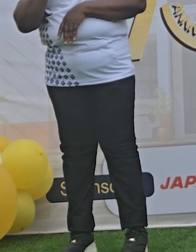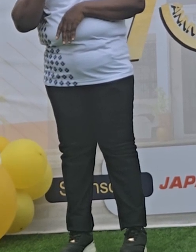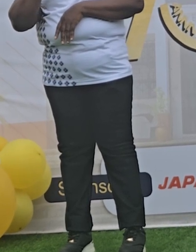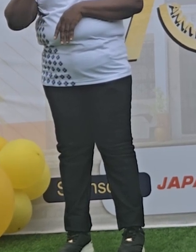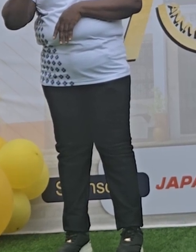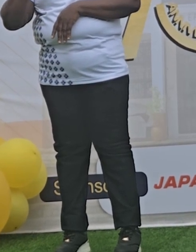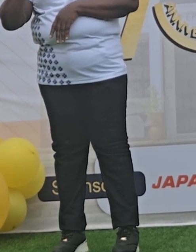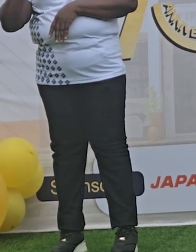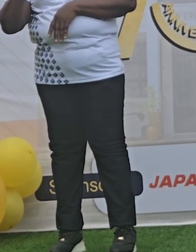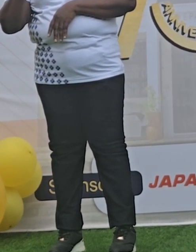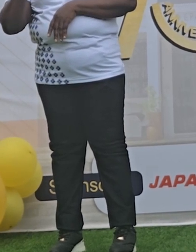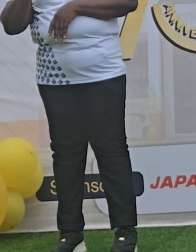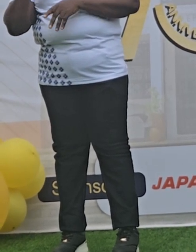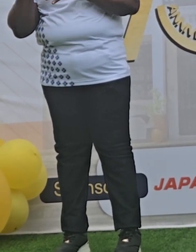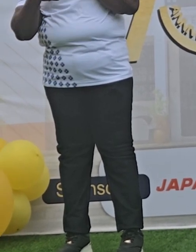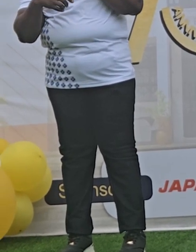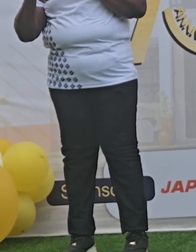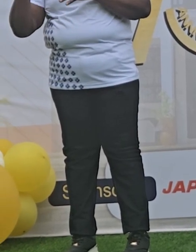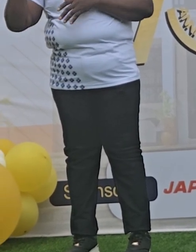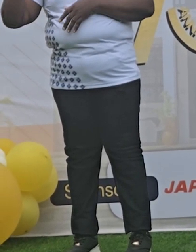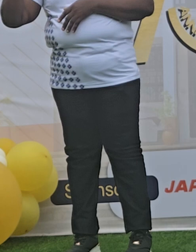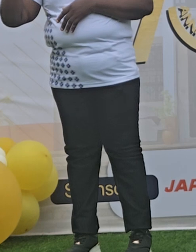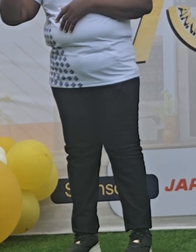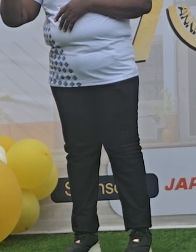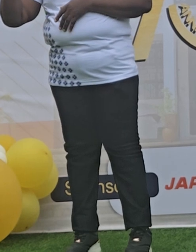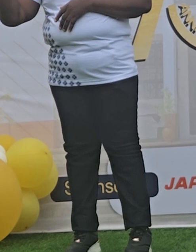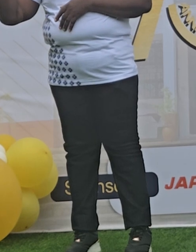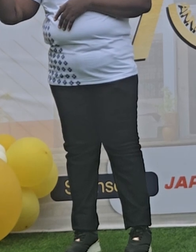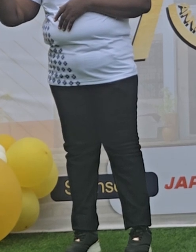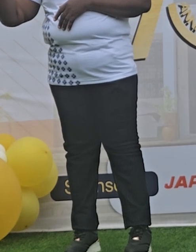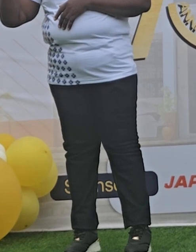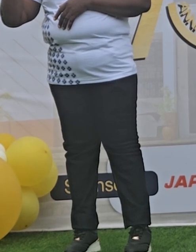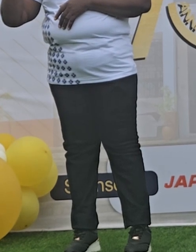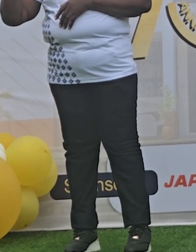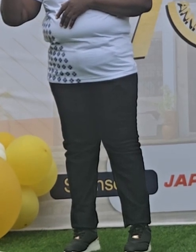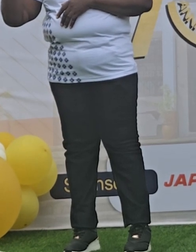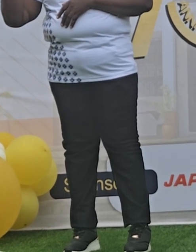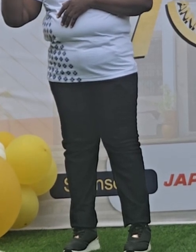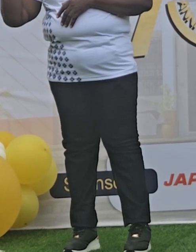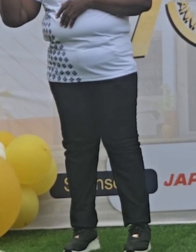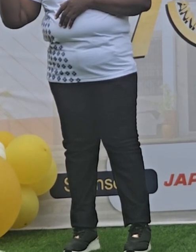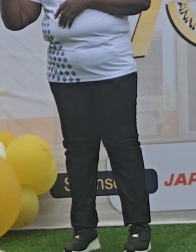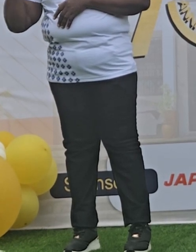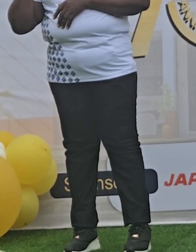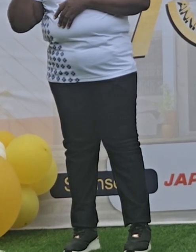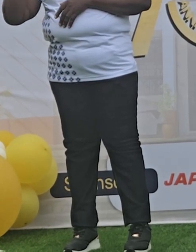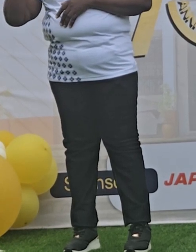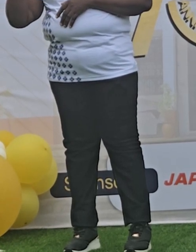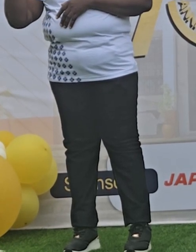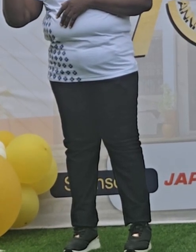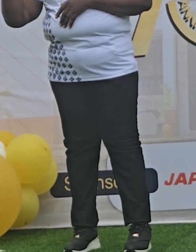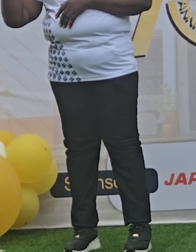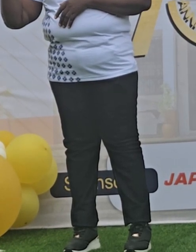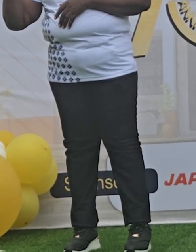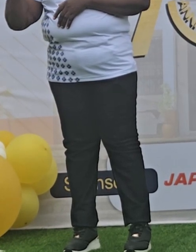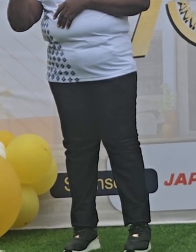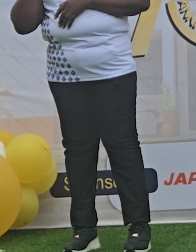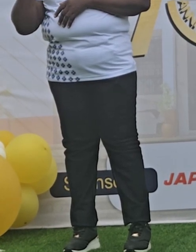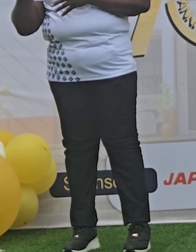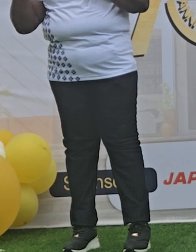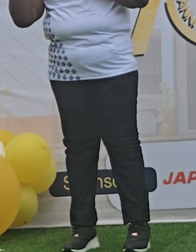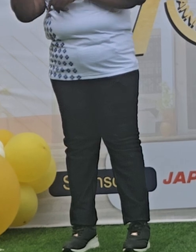Mr. K.E. DeGraff Johnson, both of them became professors anyway. So they were mostly active until